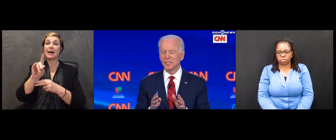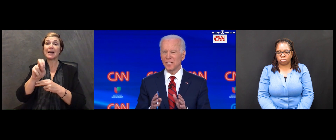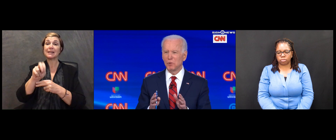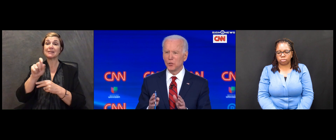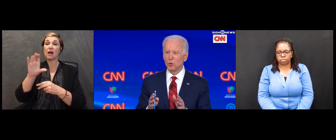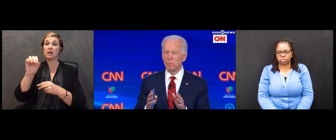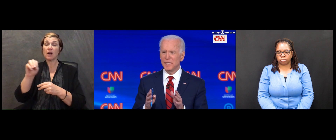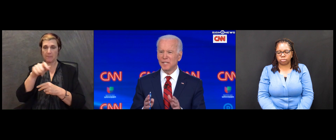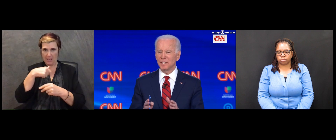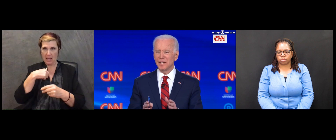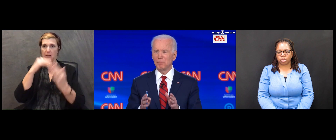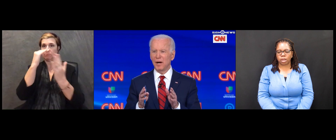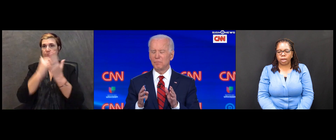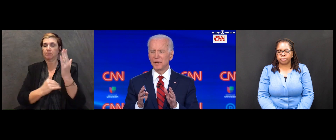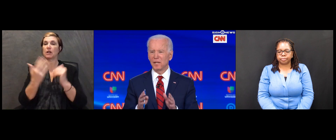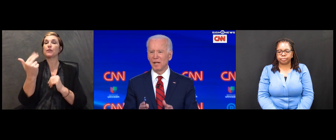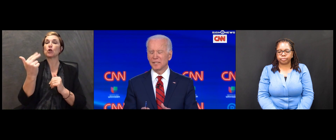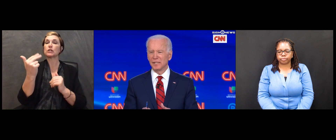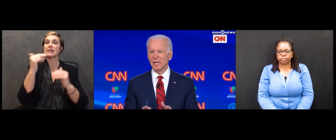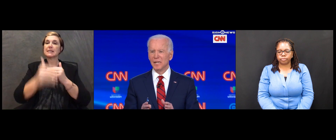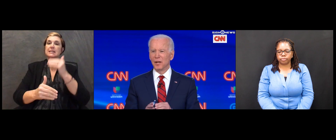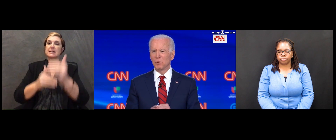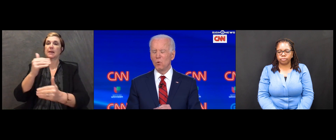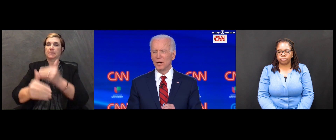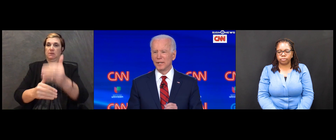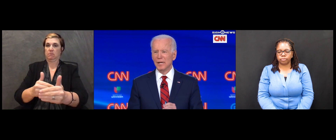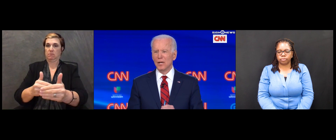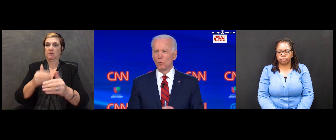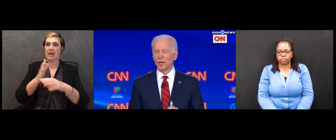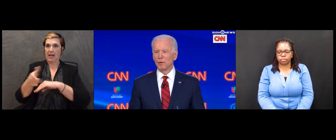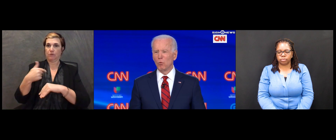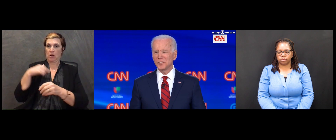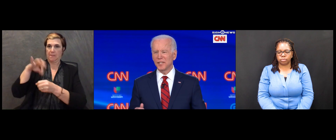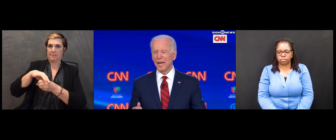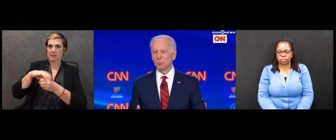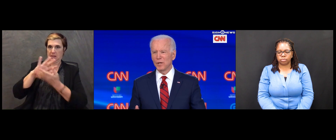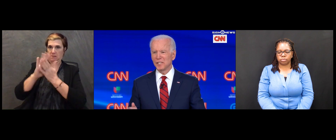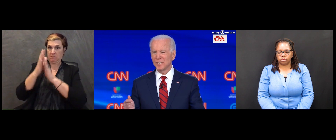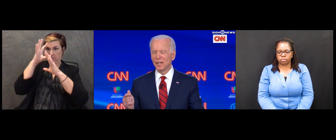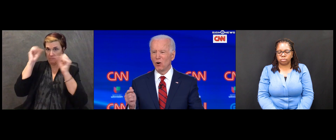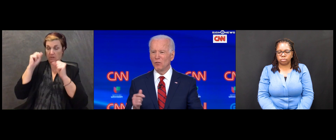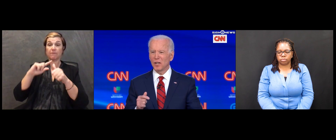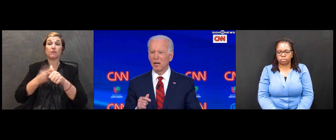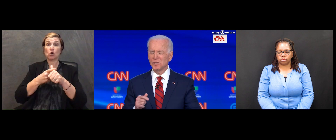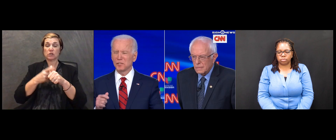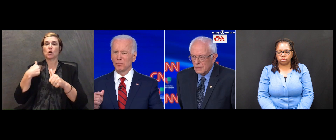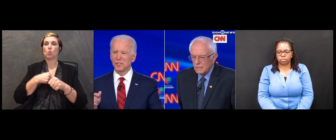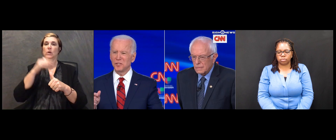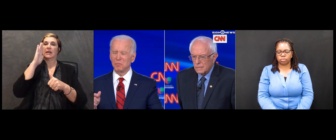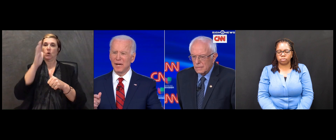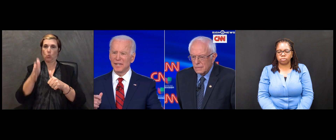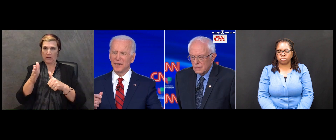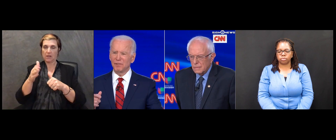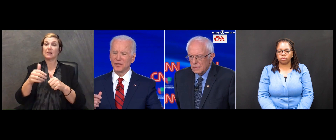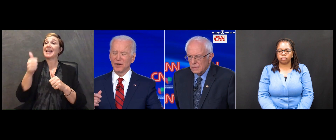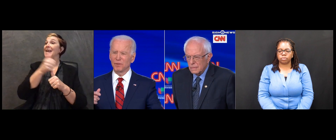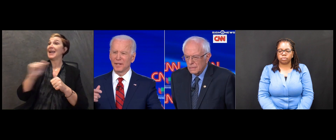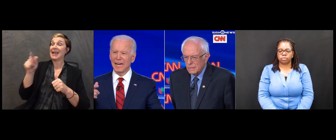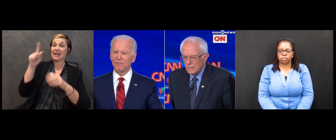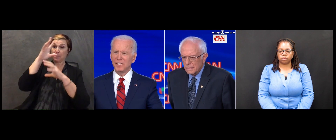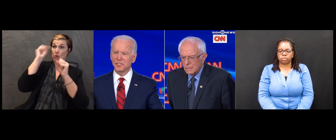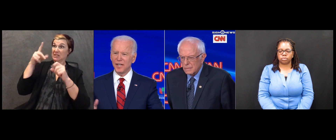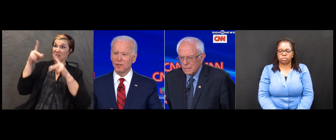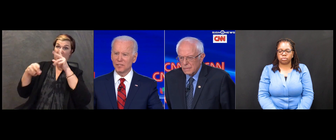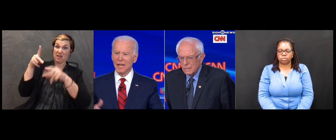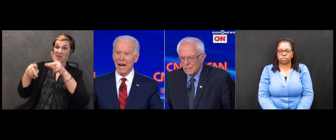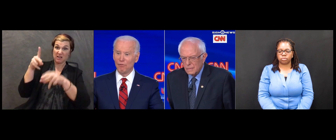13 things I would do immediately upon being elected. Number one, we're going to once again reinstate all the cuts the president made and everything from the